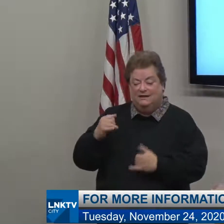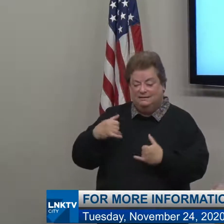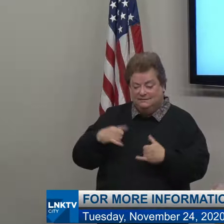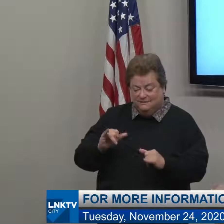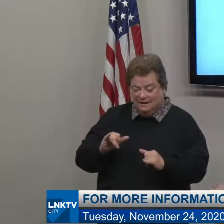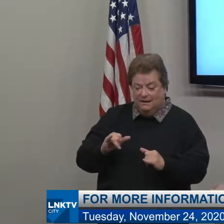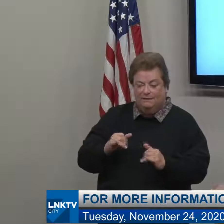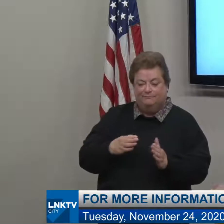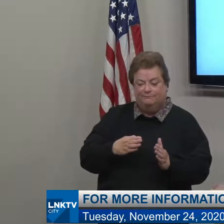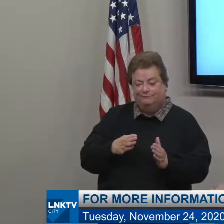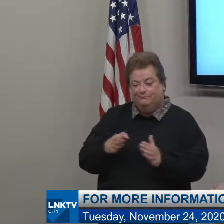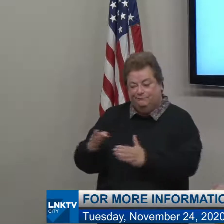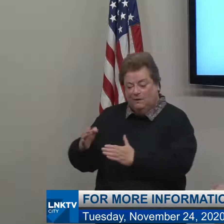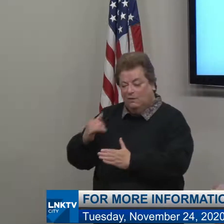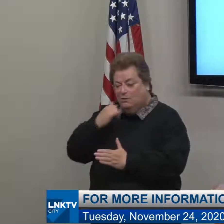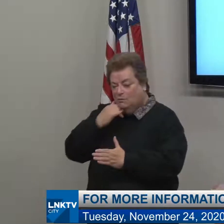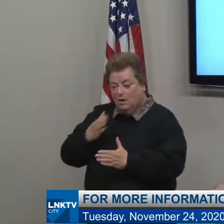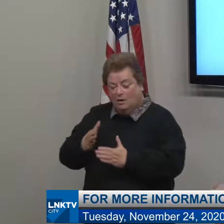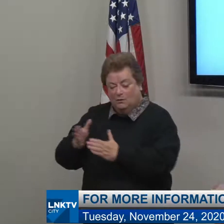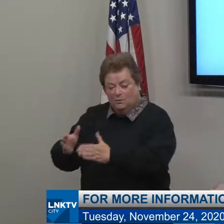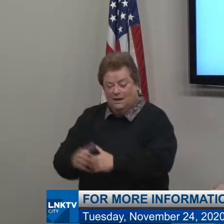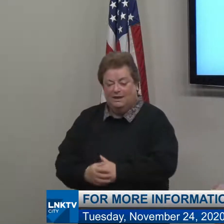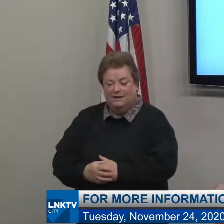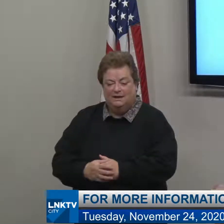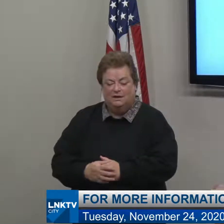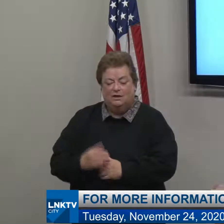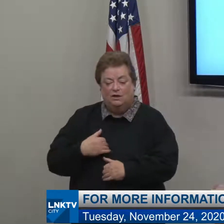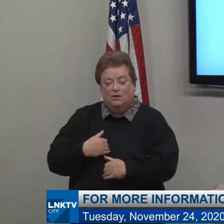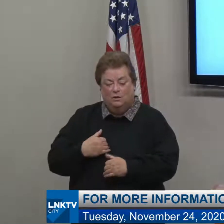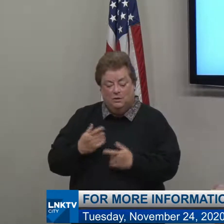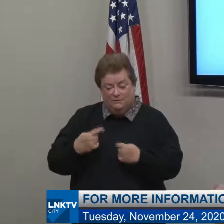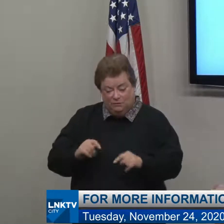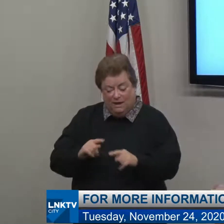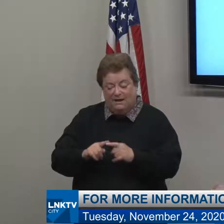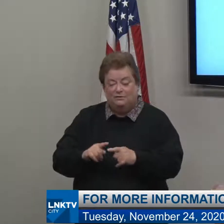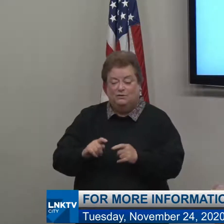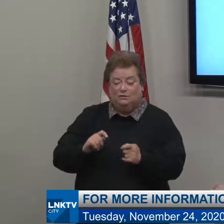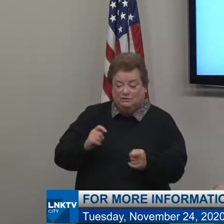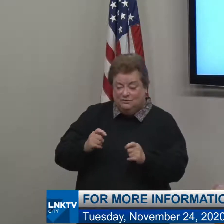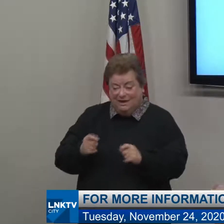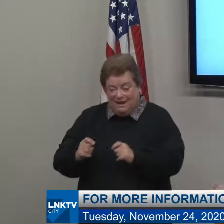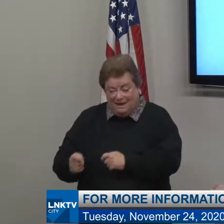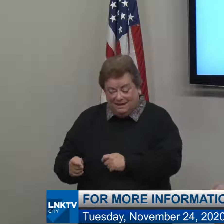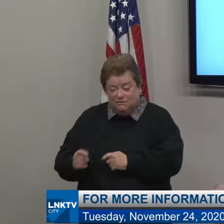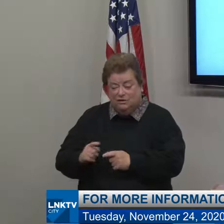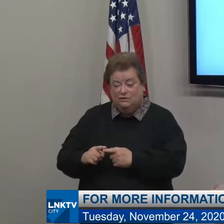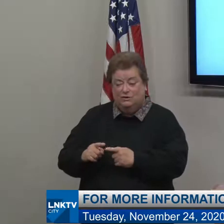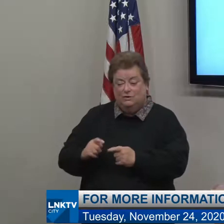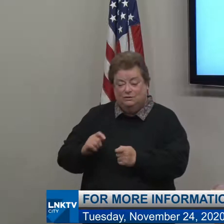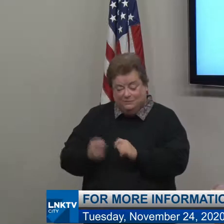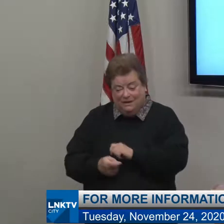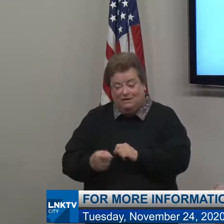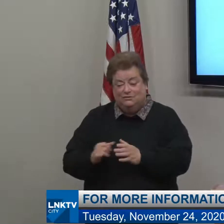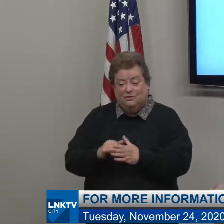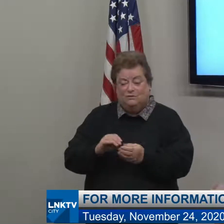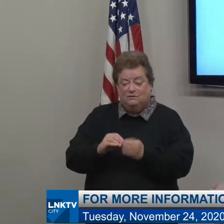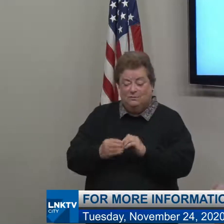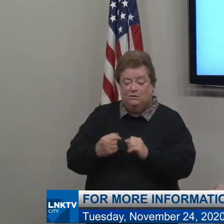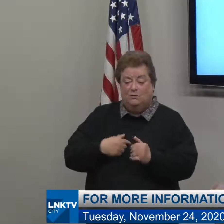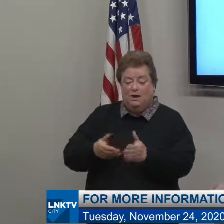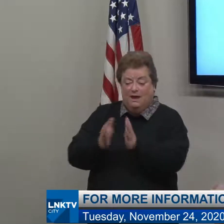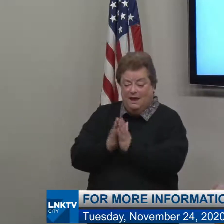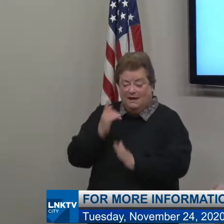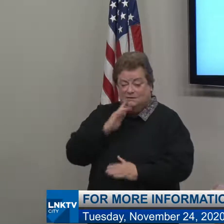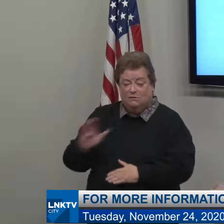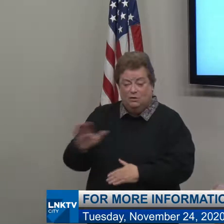wrong direction. We have tried to implement new measures incrementally to turn these numbers around. We have asked for your help.